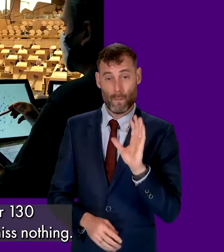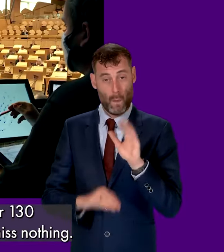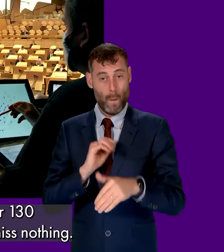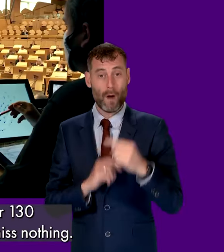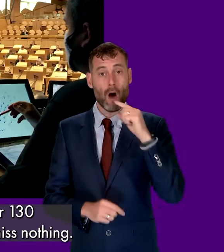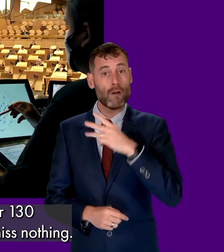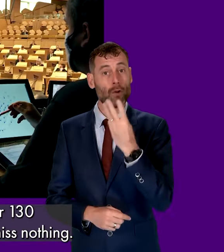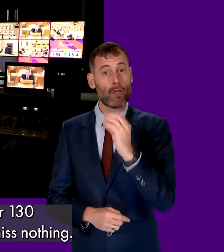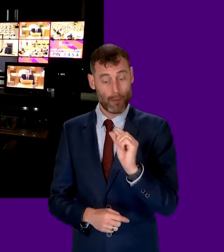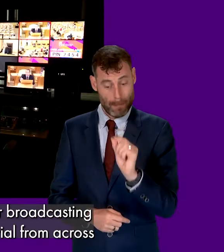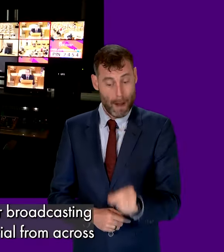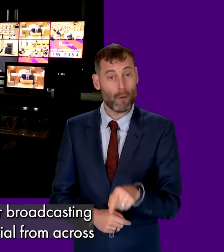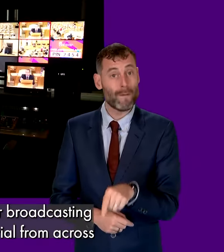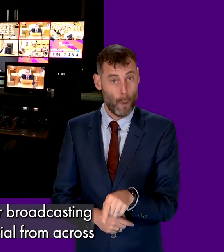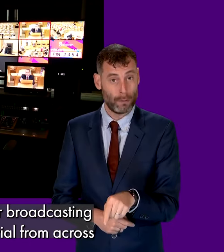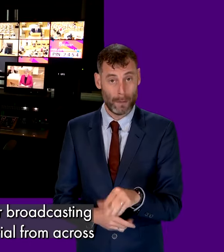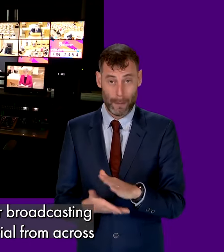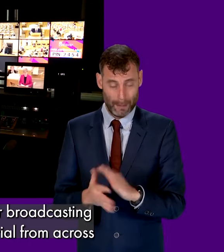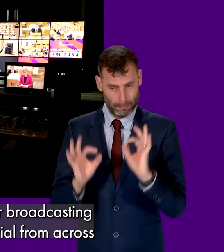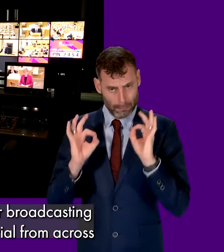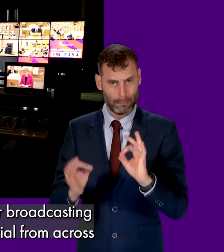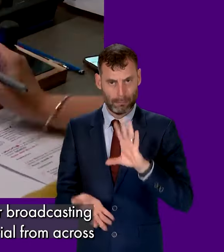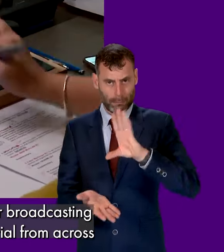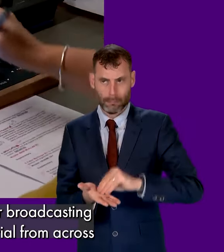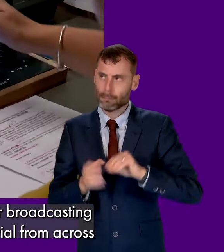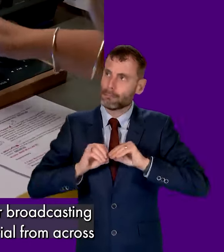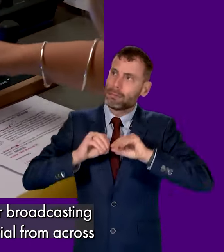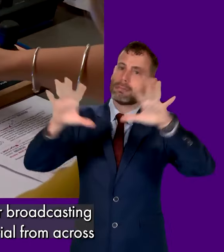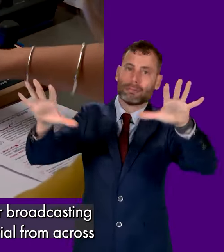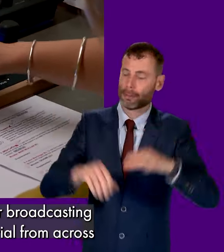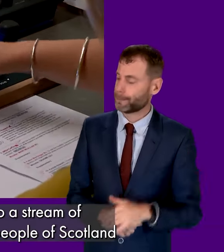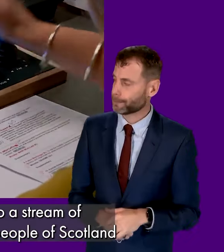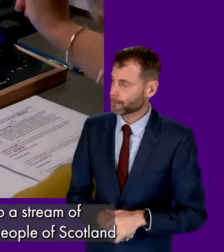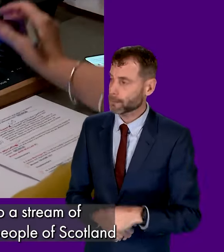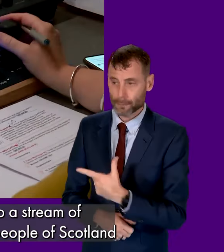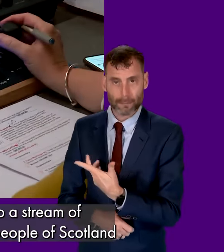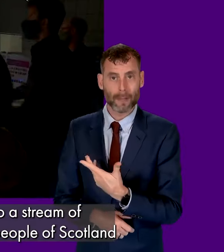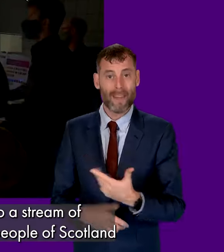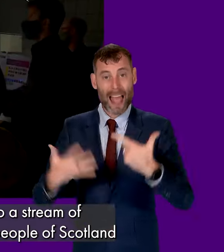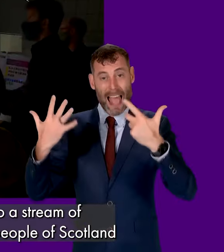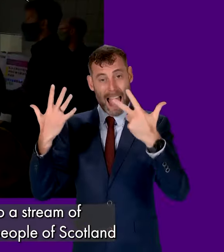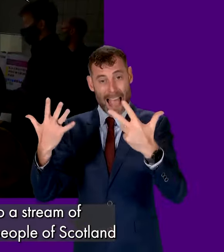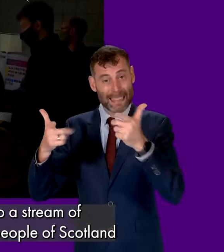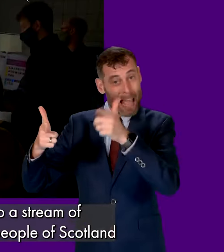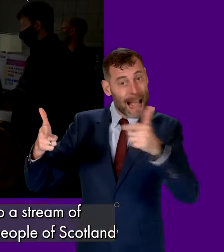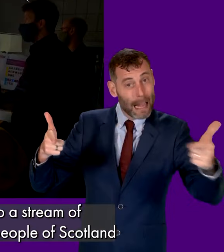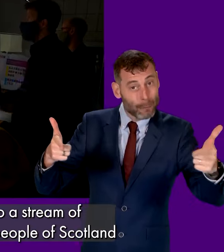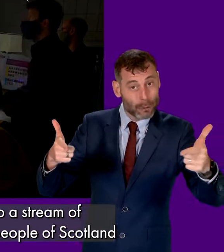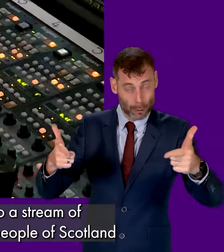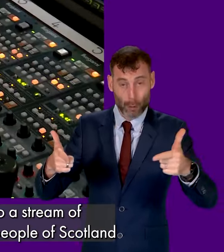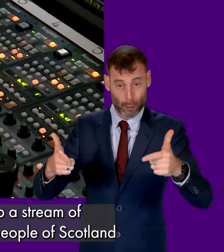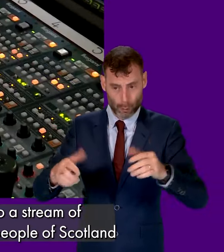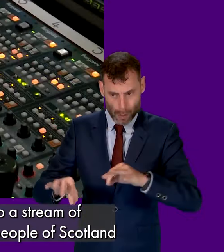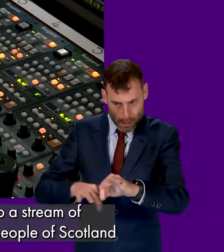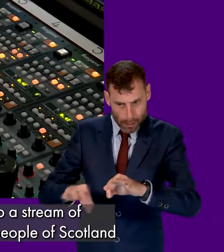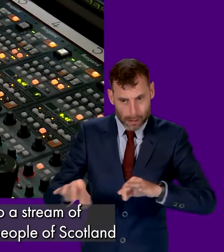miss nothing. Within the walls of our broadcasting suite, we convert material from across 8 cameras into a stream of content,